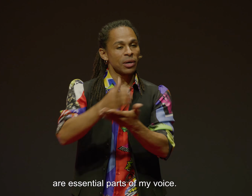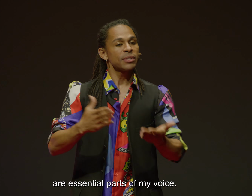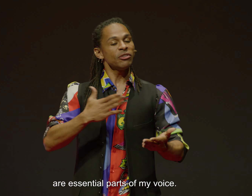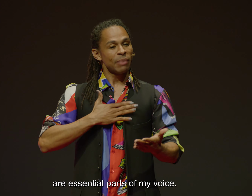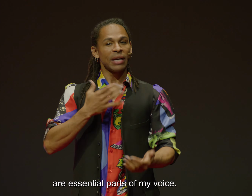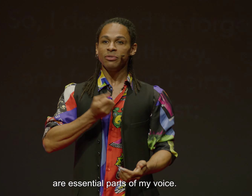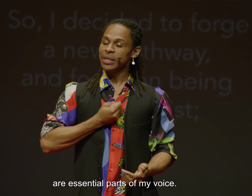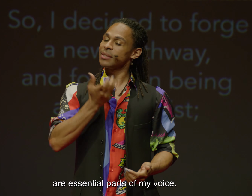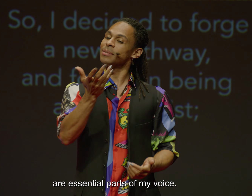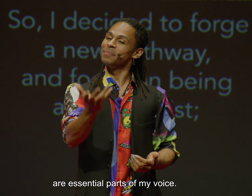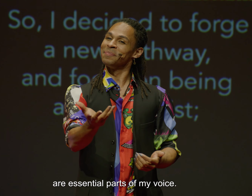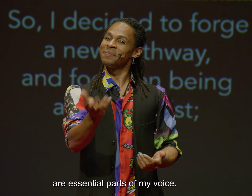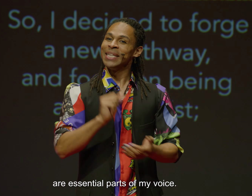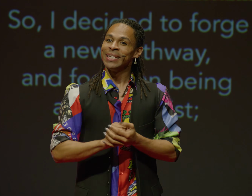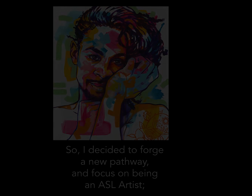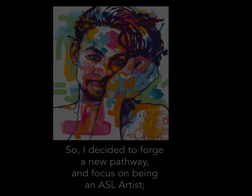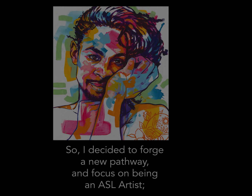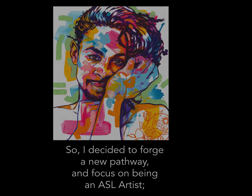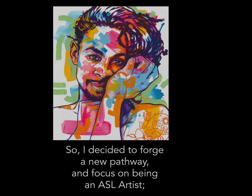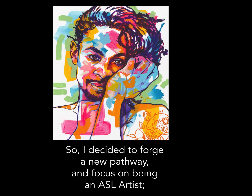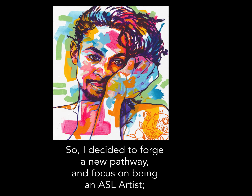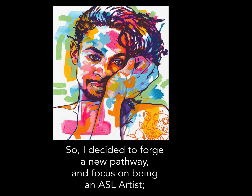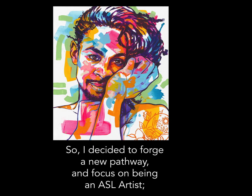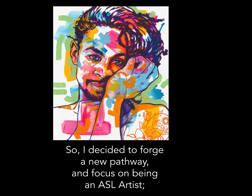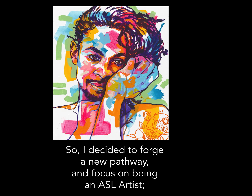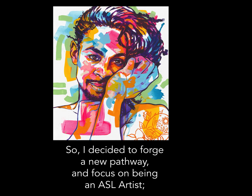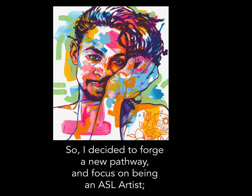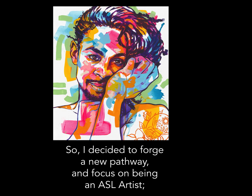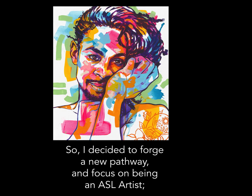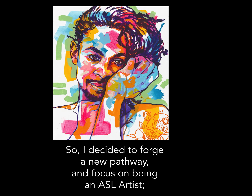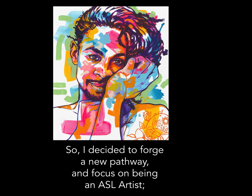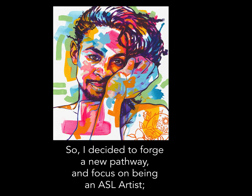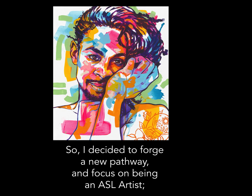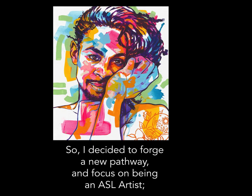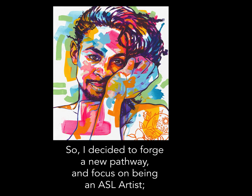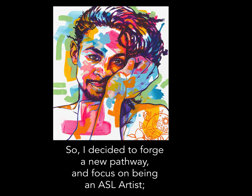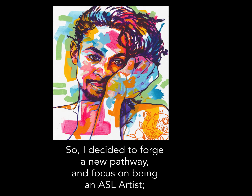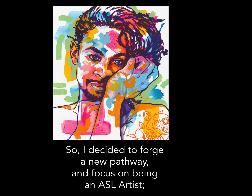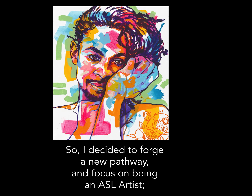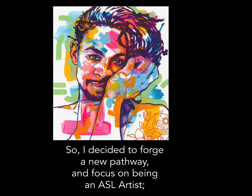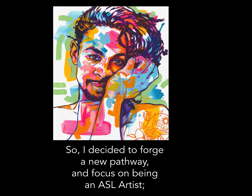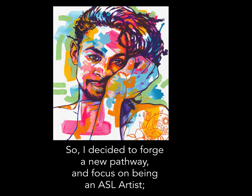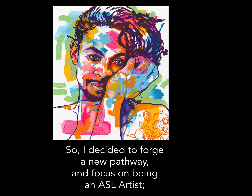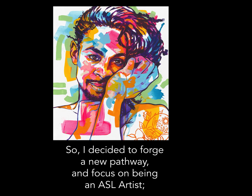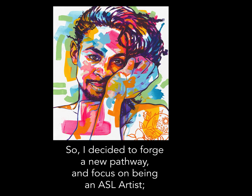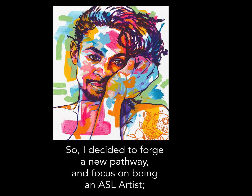parts of my voice. So I decided to forge a new pathway and focus on